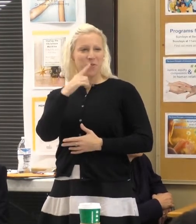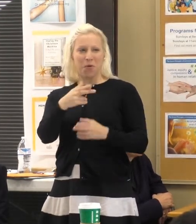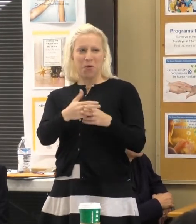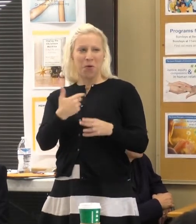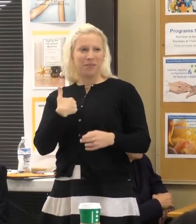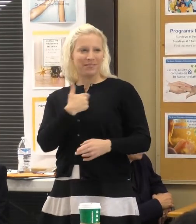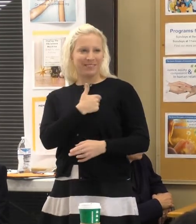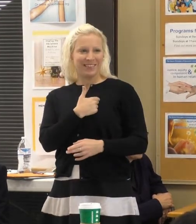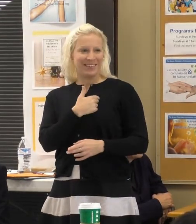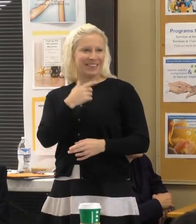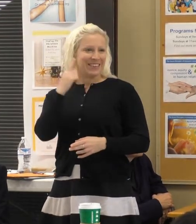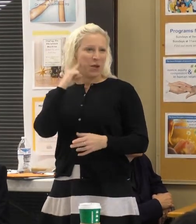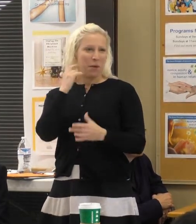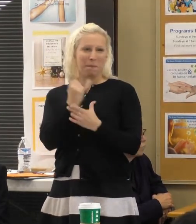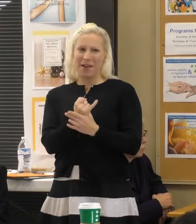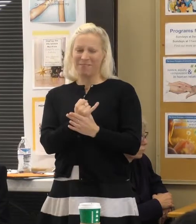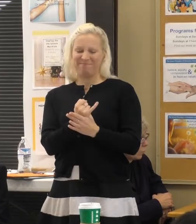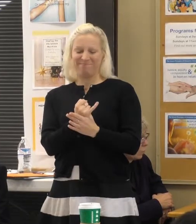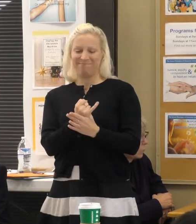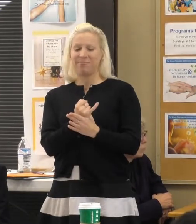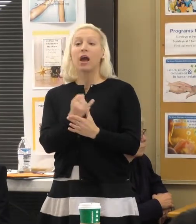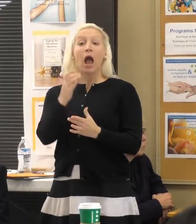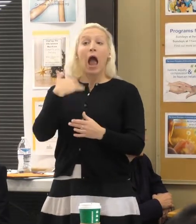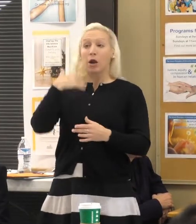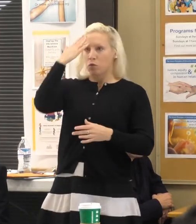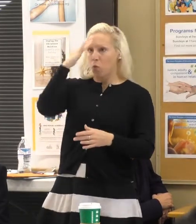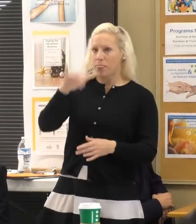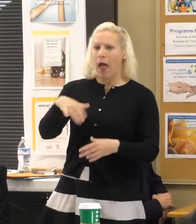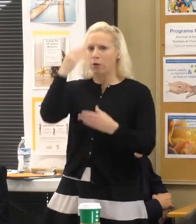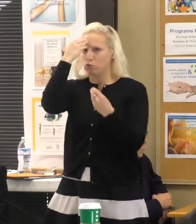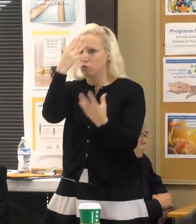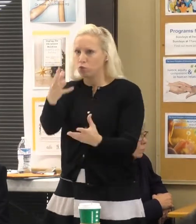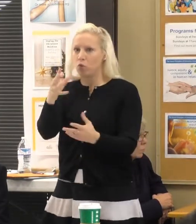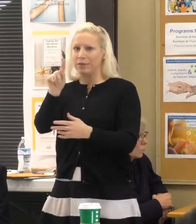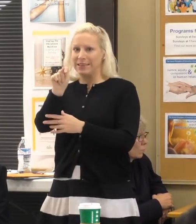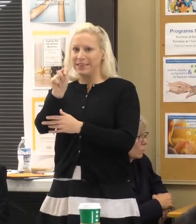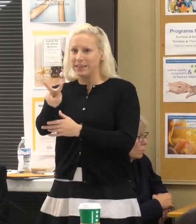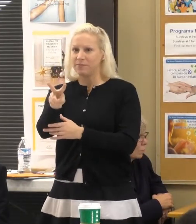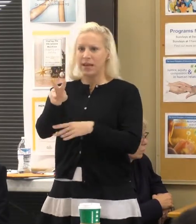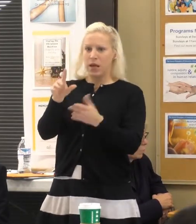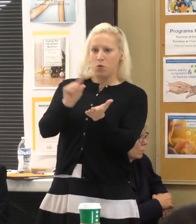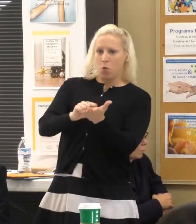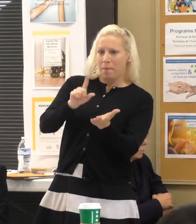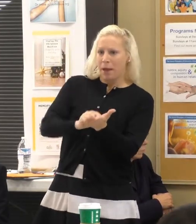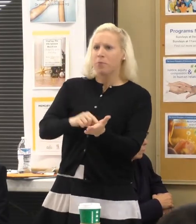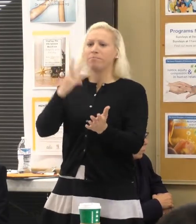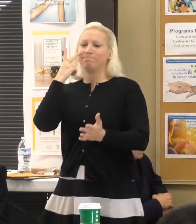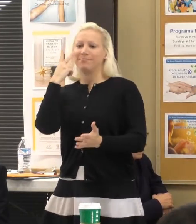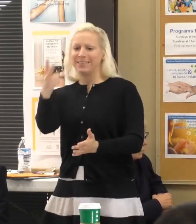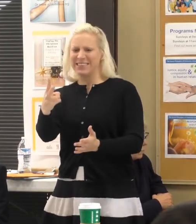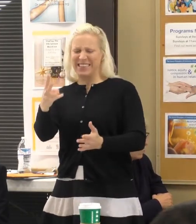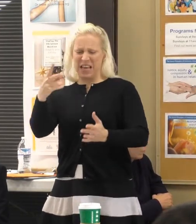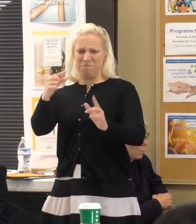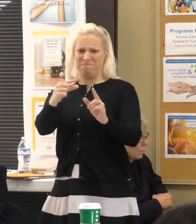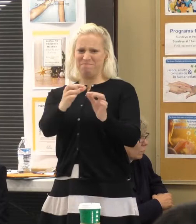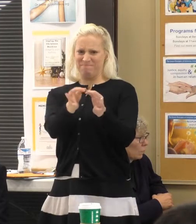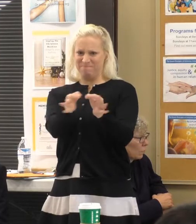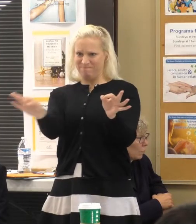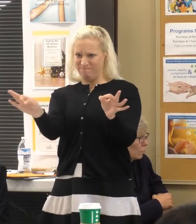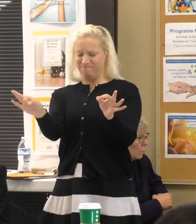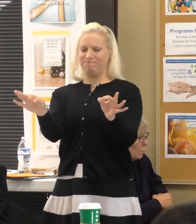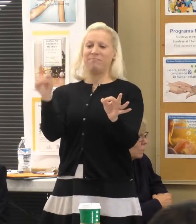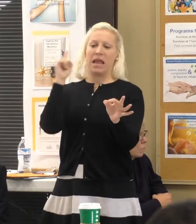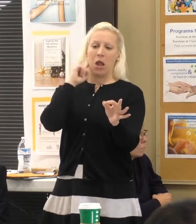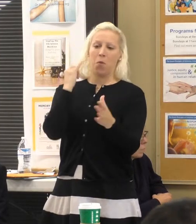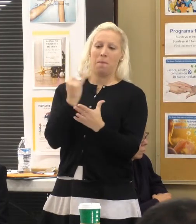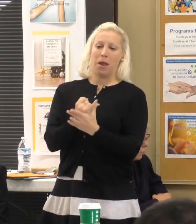not a term that we use to identify ourselves. Hearing impaired is really not an appropriate term to use. You know, you